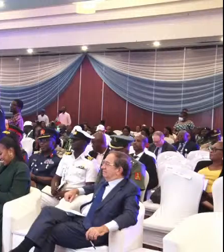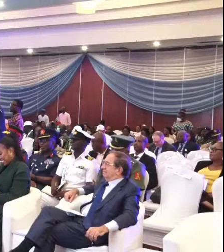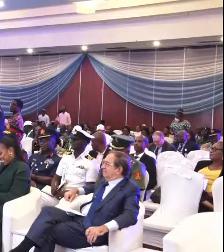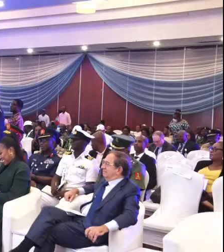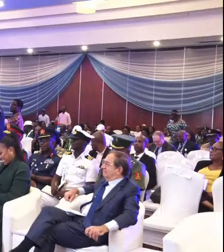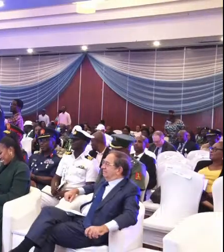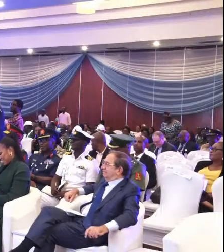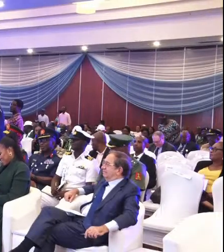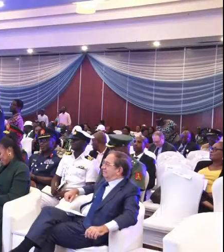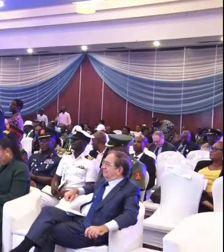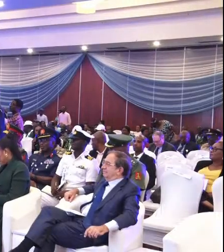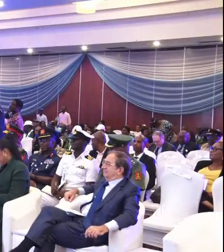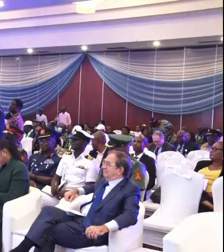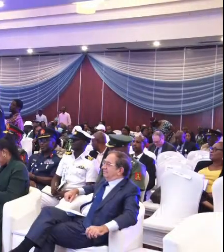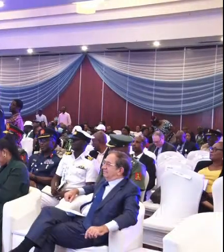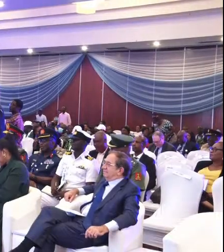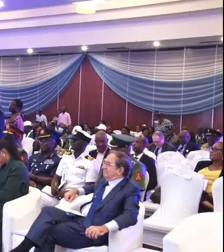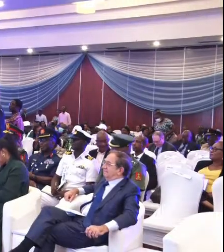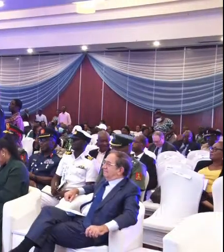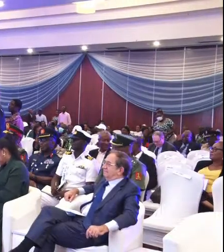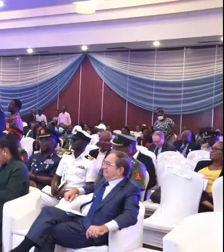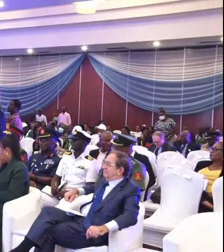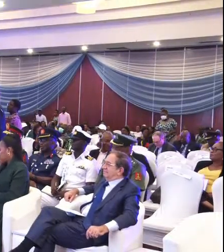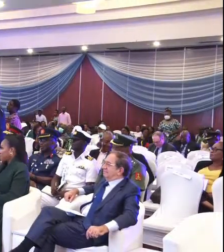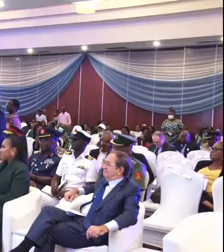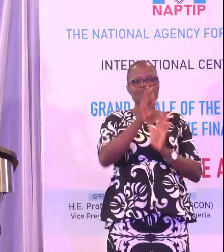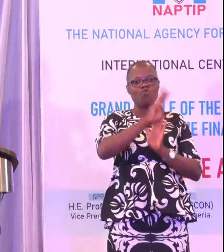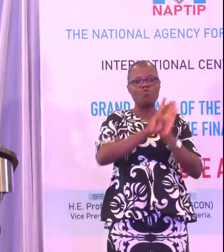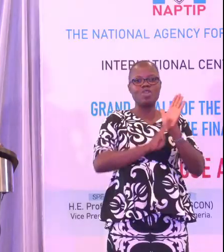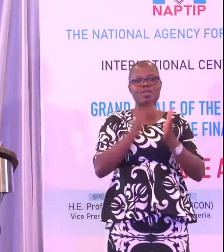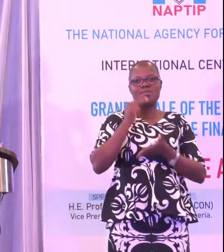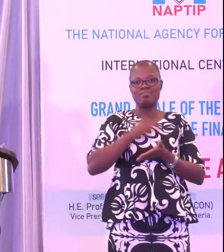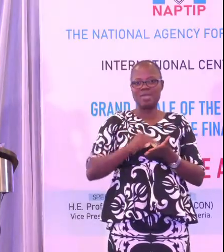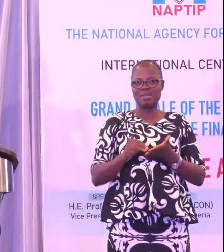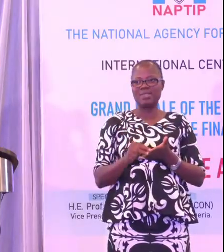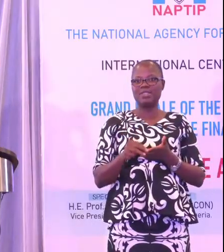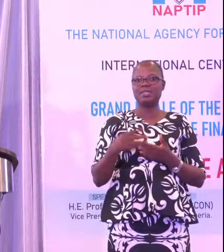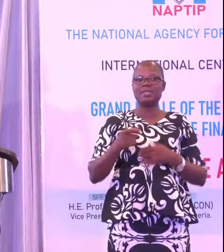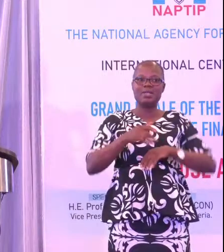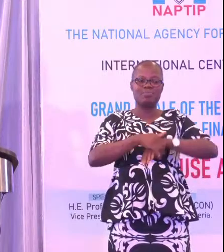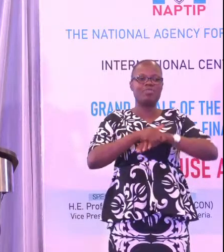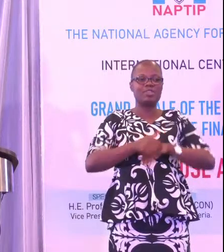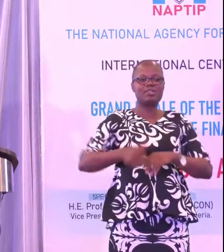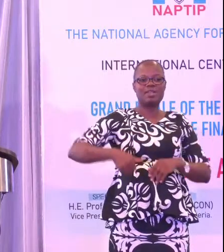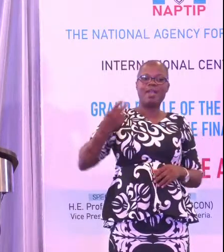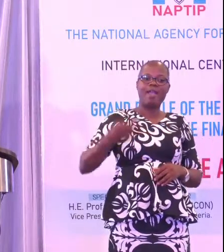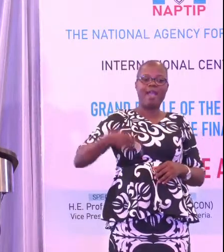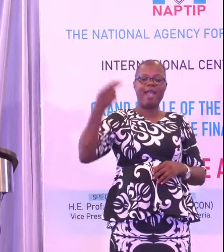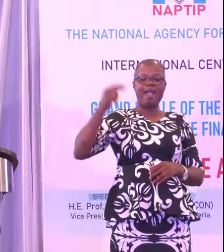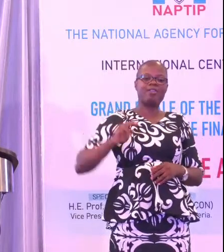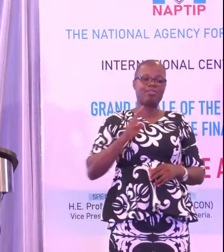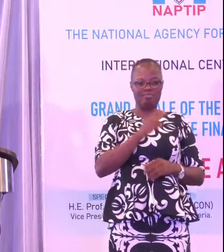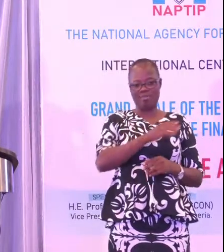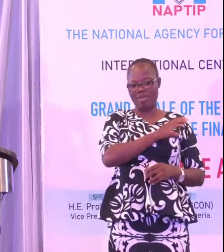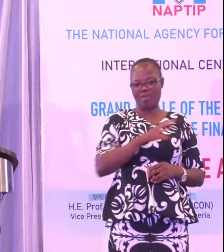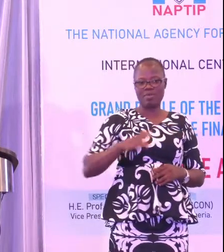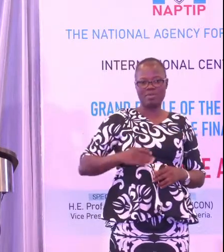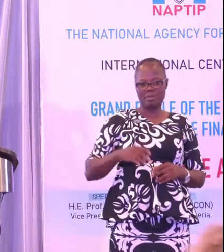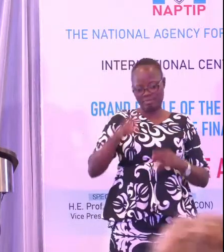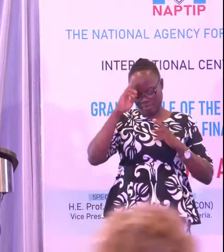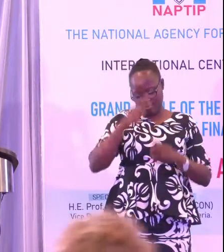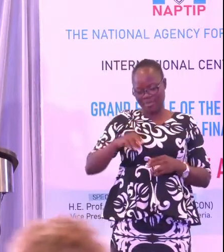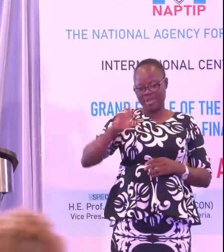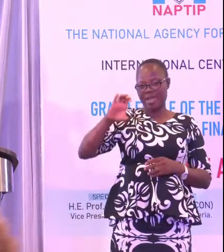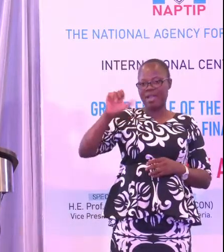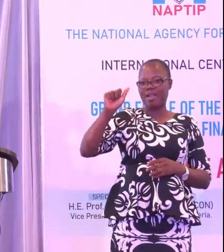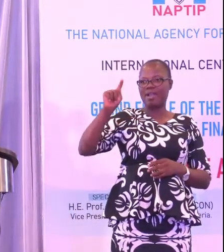We want to welcome for the her goodwill message, the British High Commissioner, Her Excellency Catriona